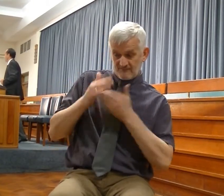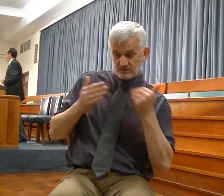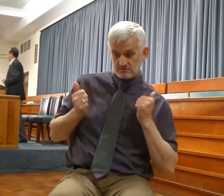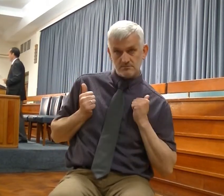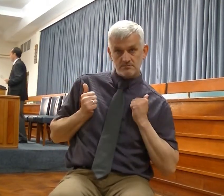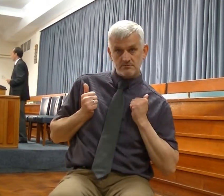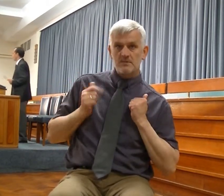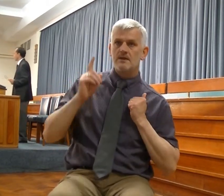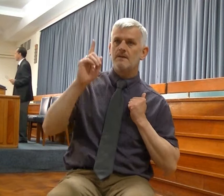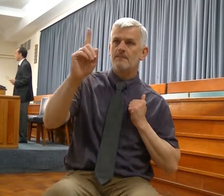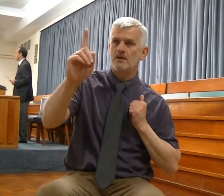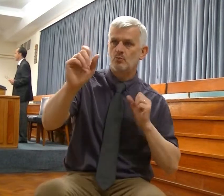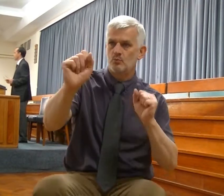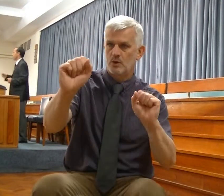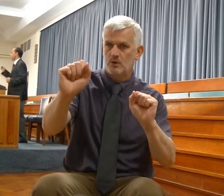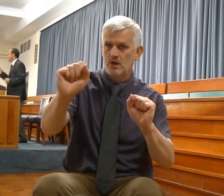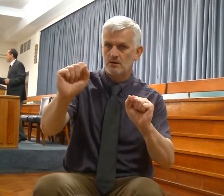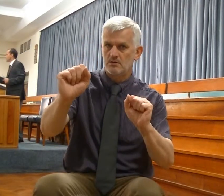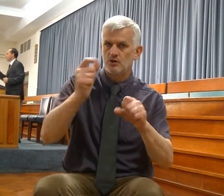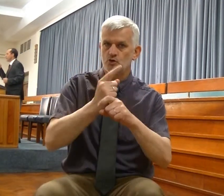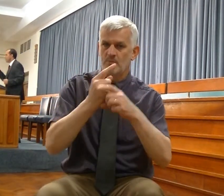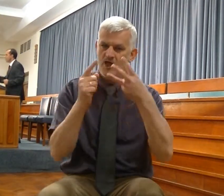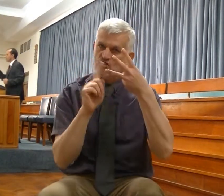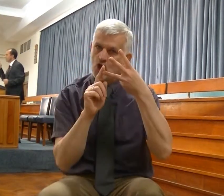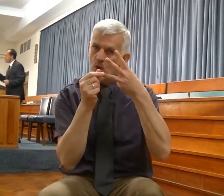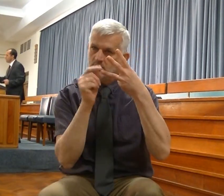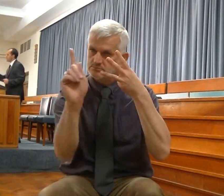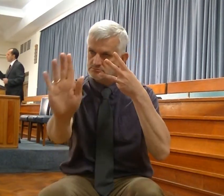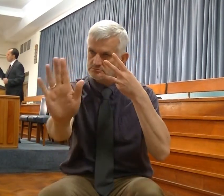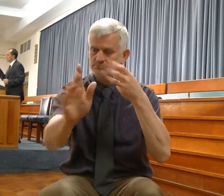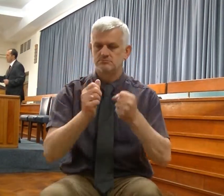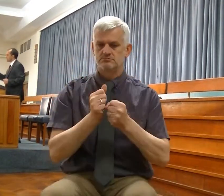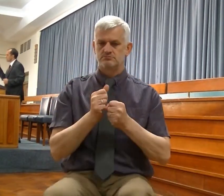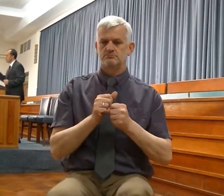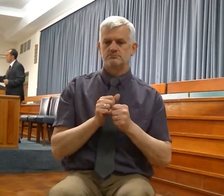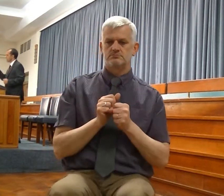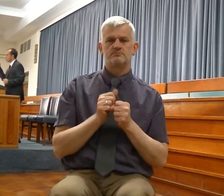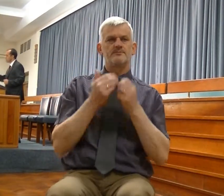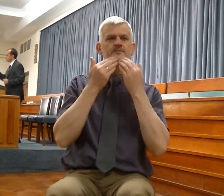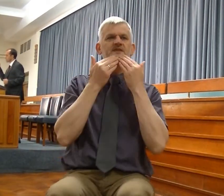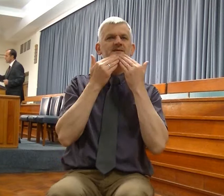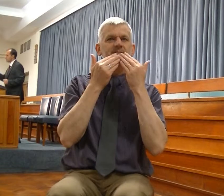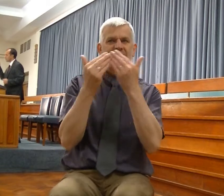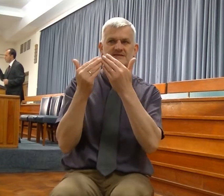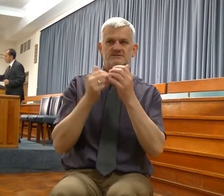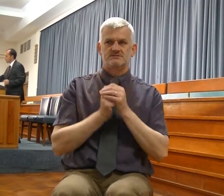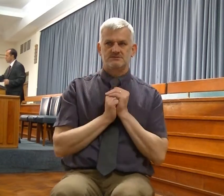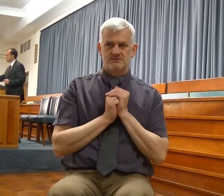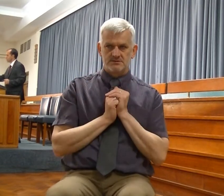to the third point to speak about his salvation, please never make last